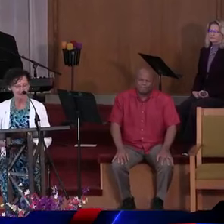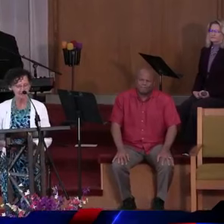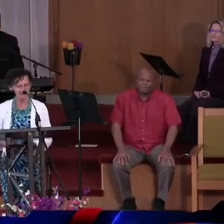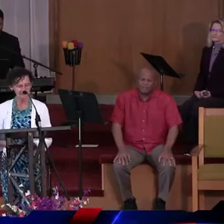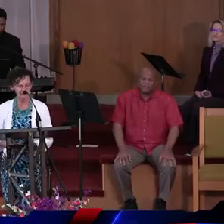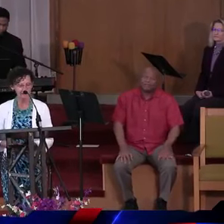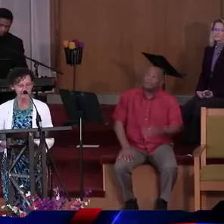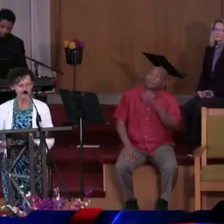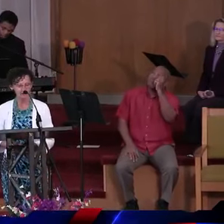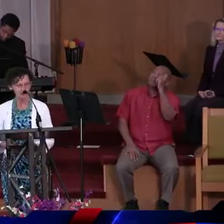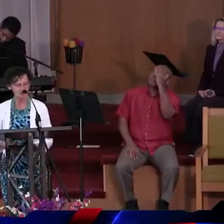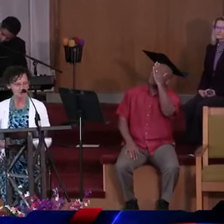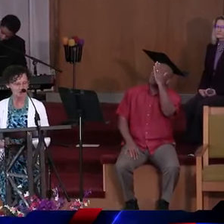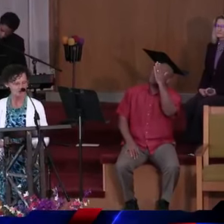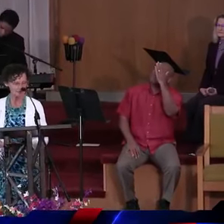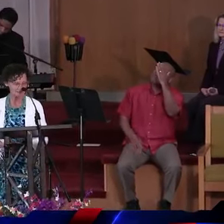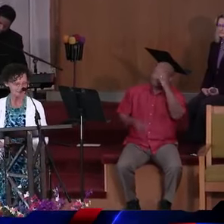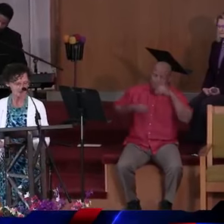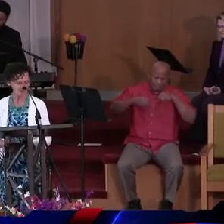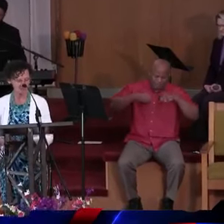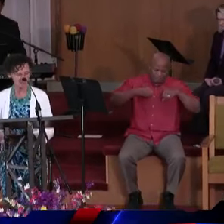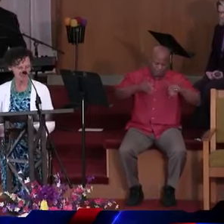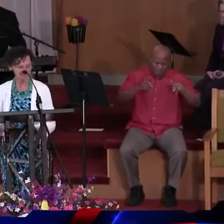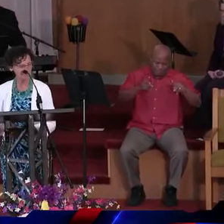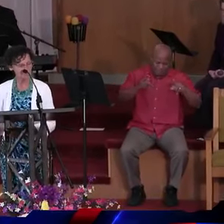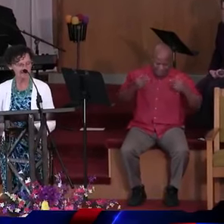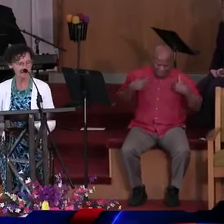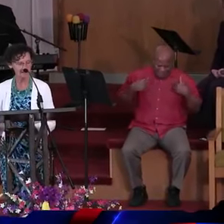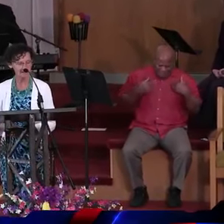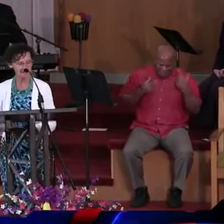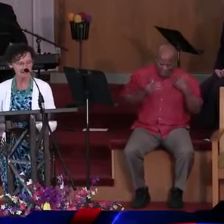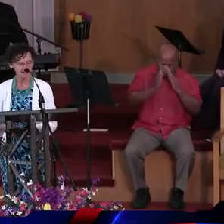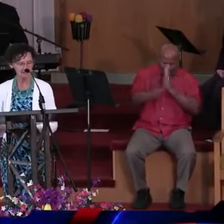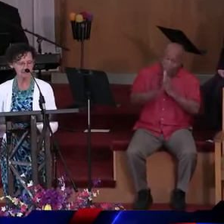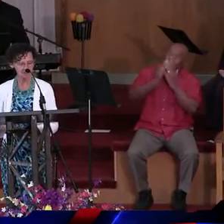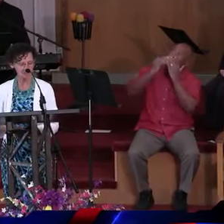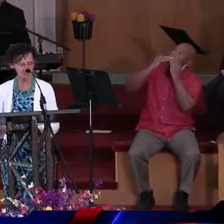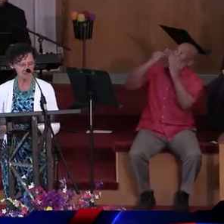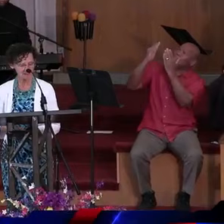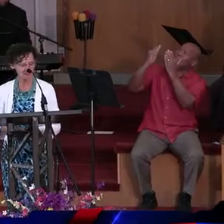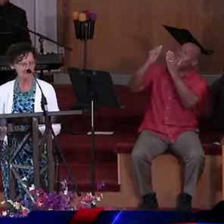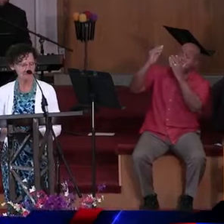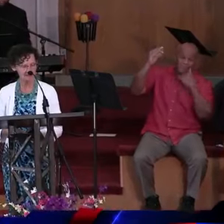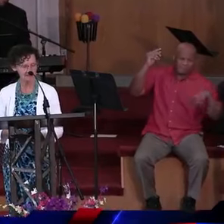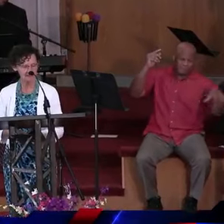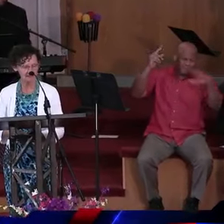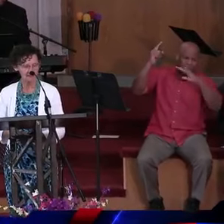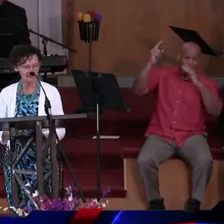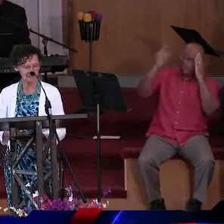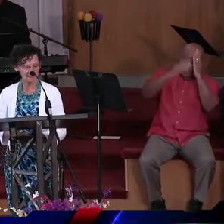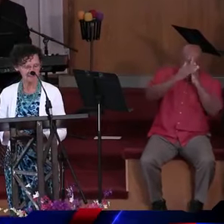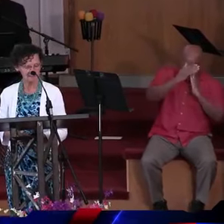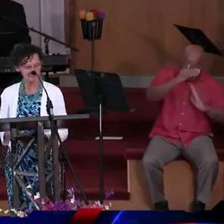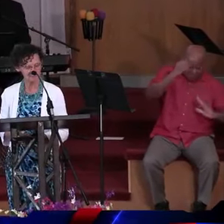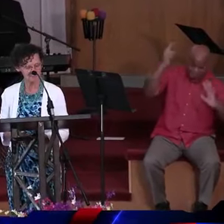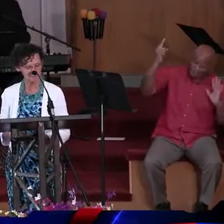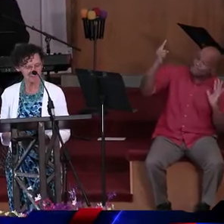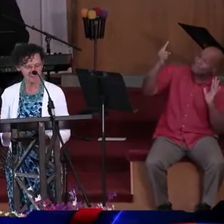Father God, we thank you, God, for the opportunity, God, we have to pray, to come to you, God, humbly,